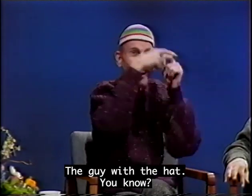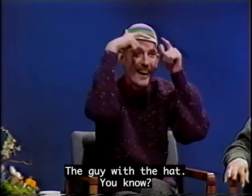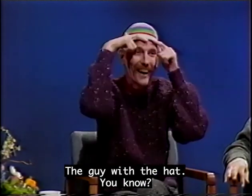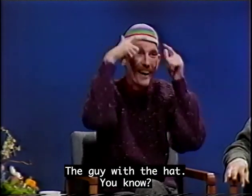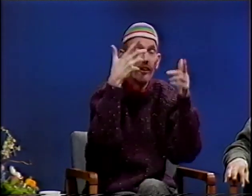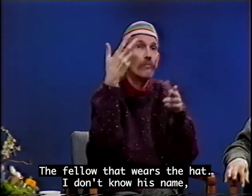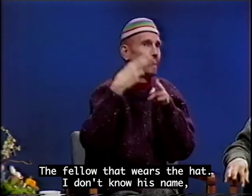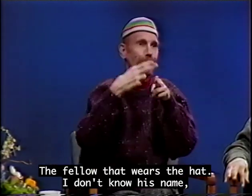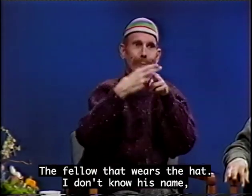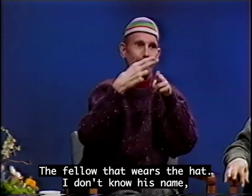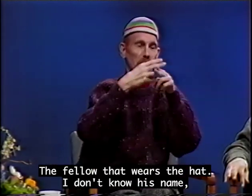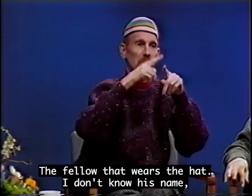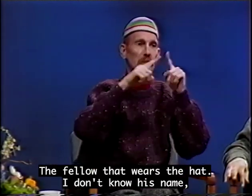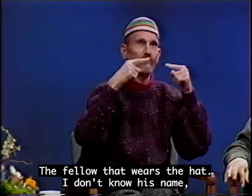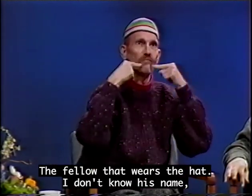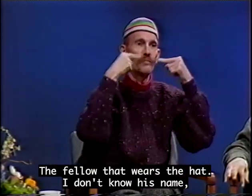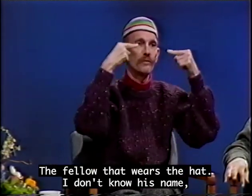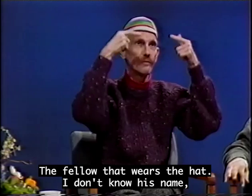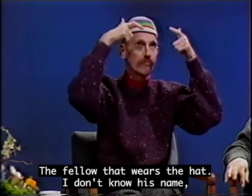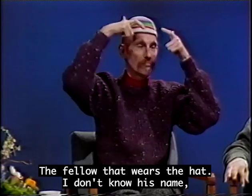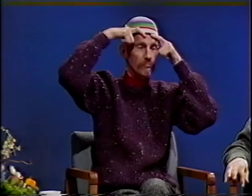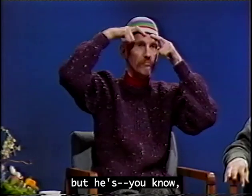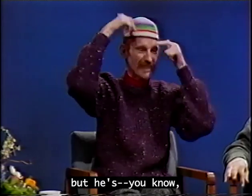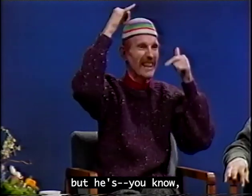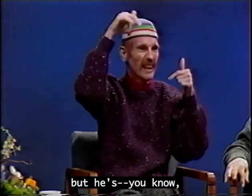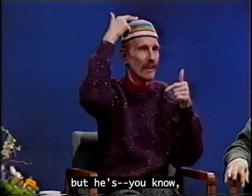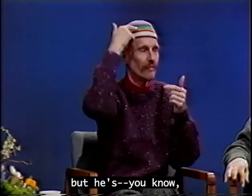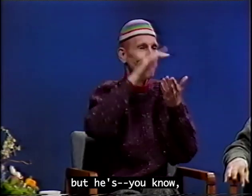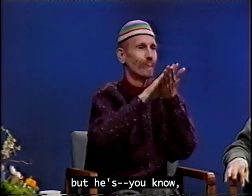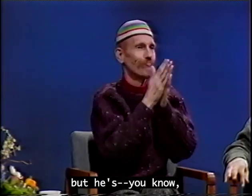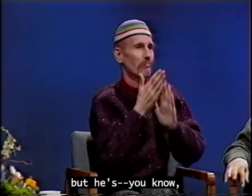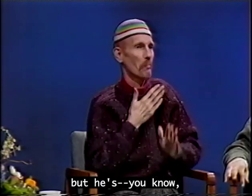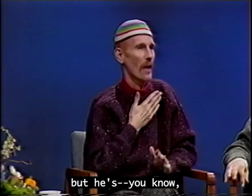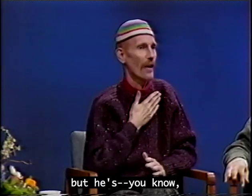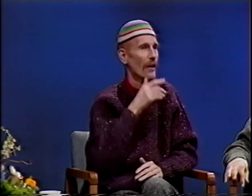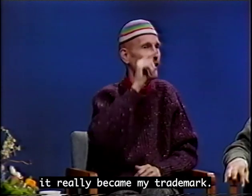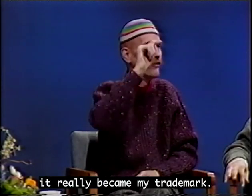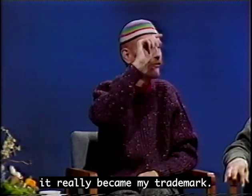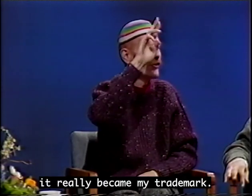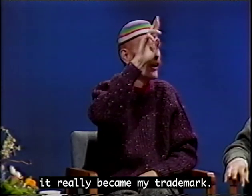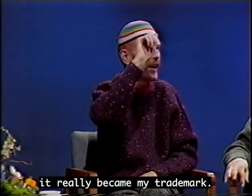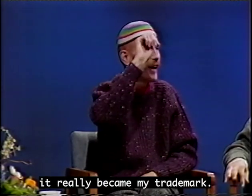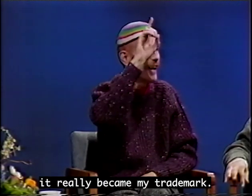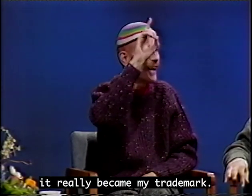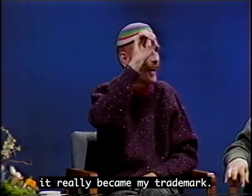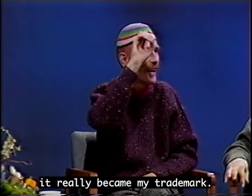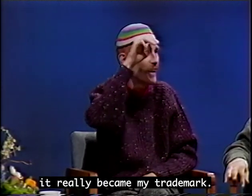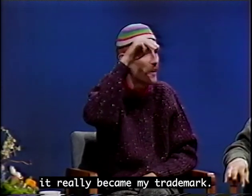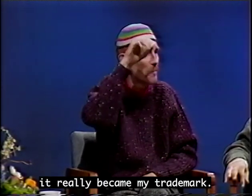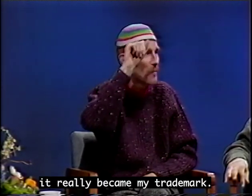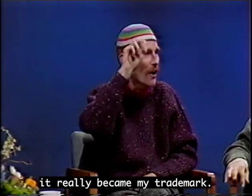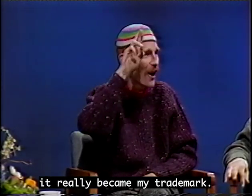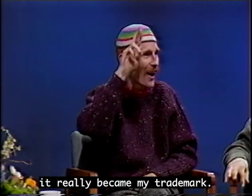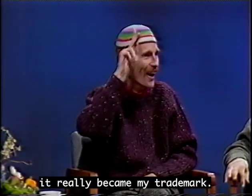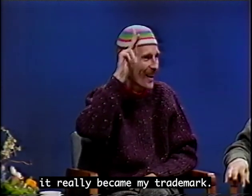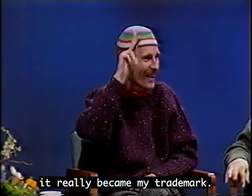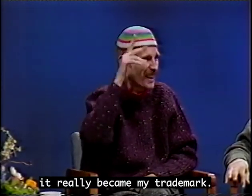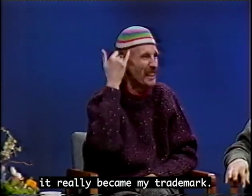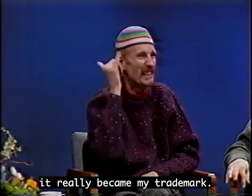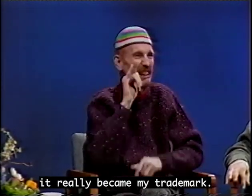know? The fellow that wears the hat. I don't know his name, but he's... You know, it really became my trademark.